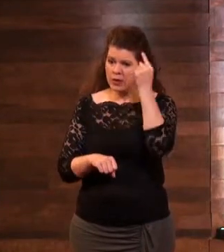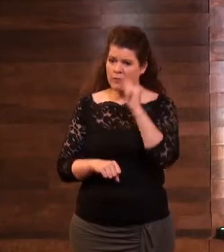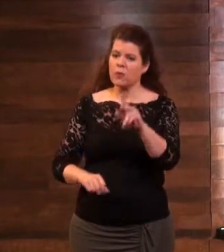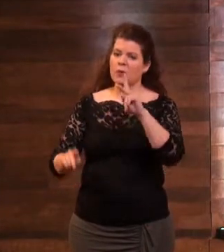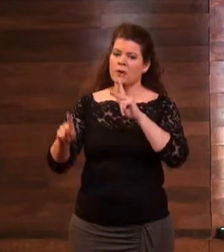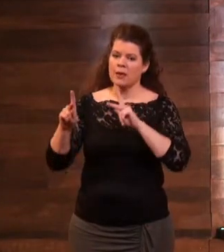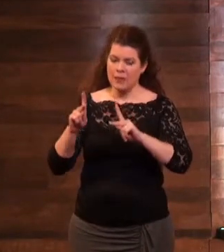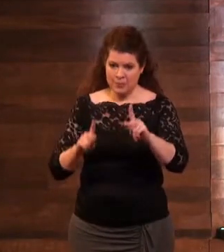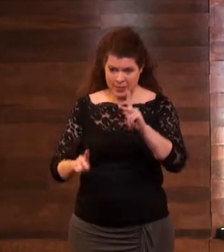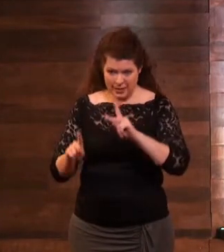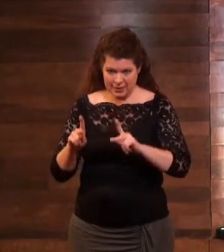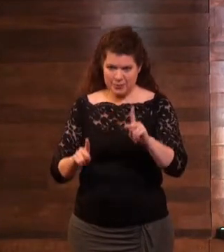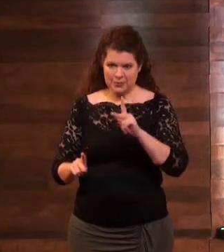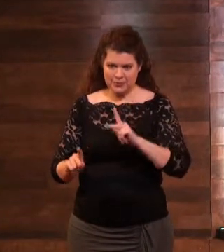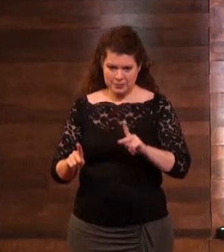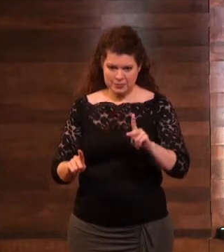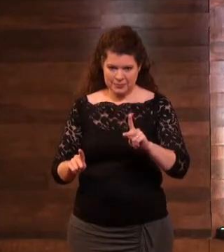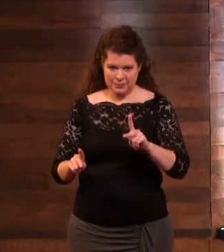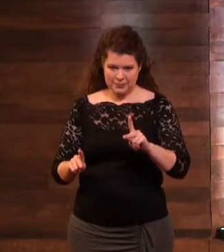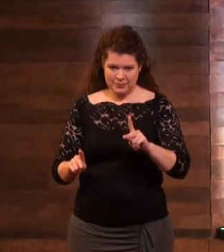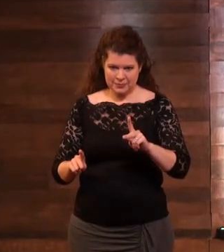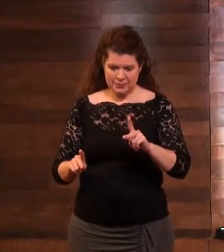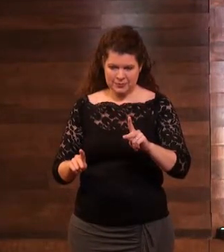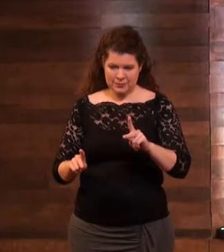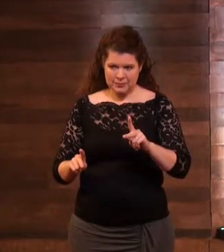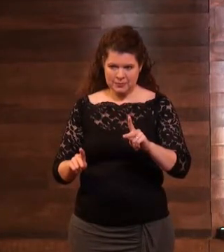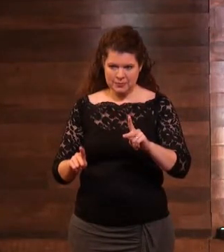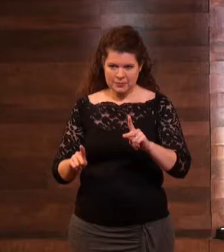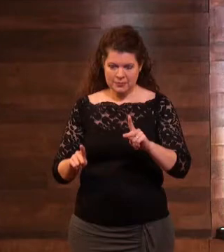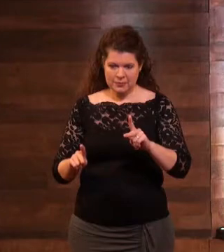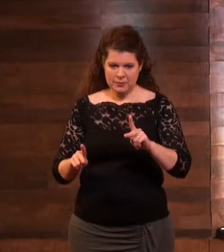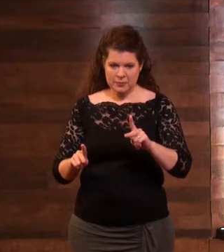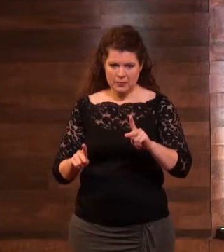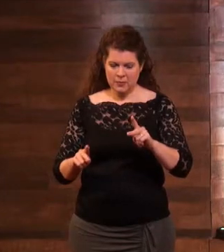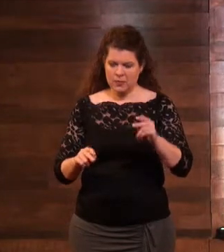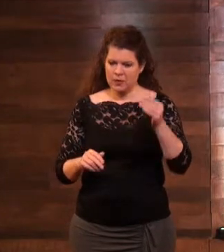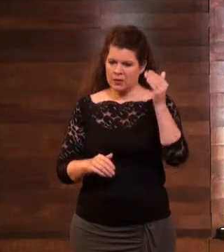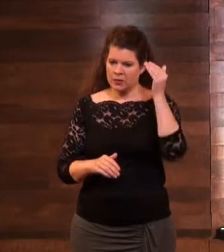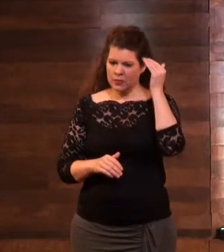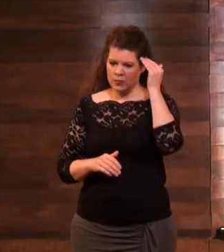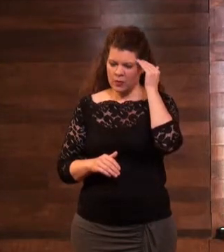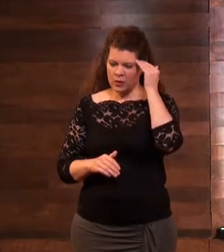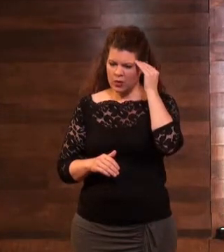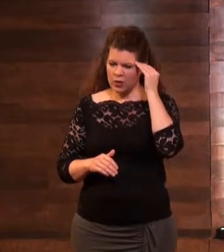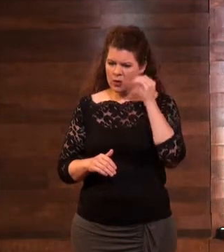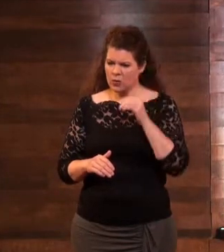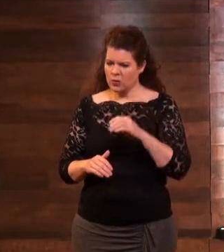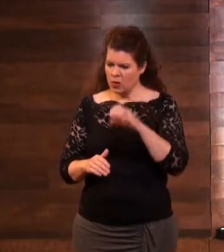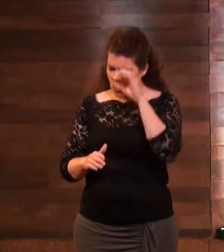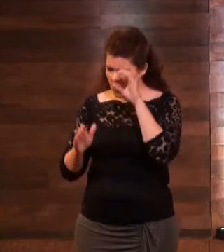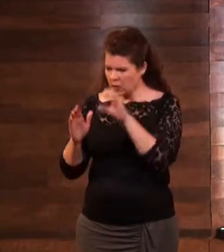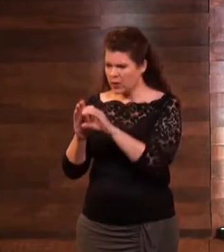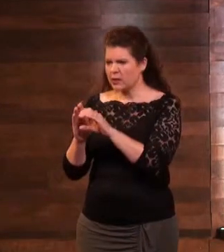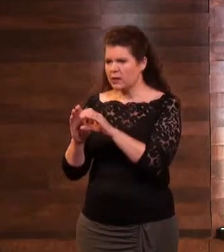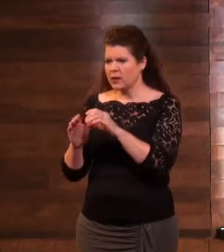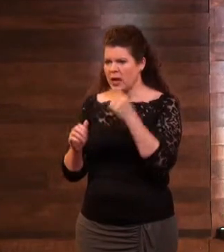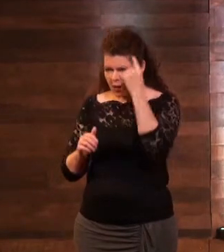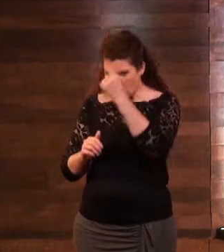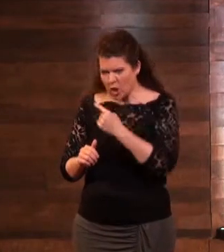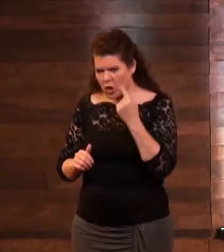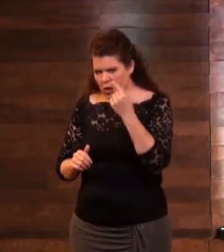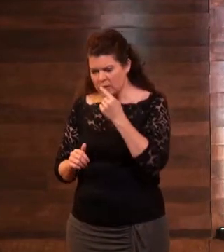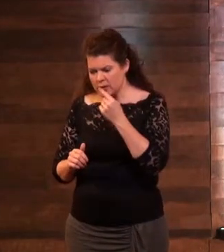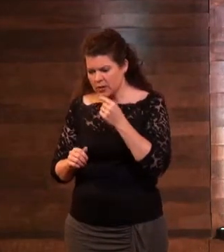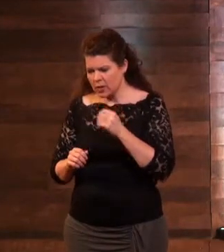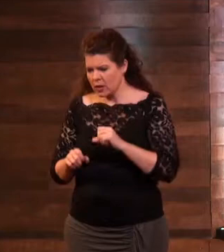Or you've been reading the first part of Ecclesiastes, one or the other. You know what it looks like to work unto men, right? You do as little as possible to